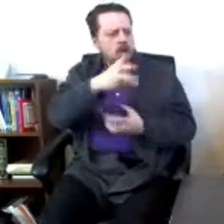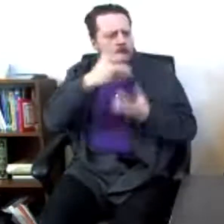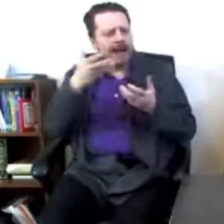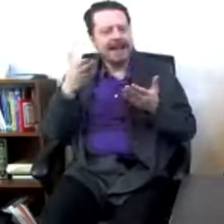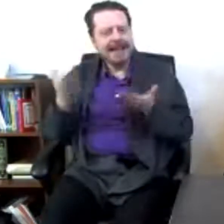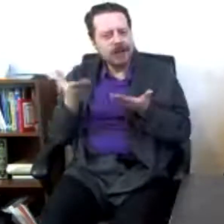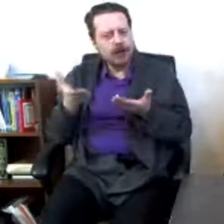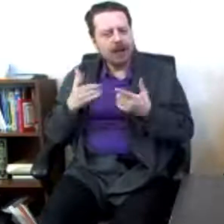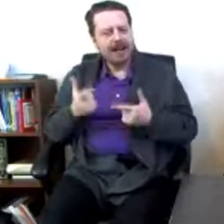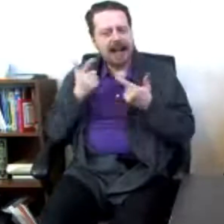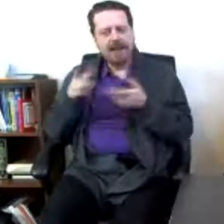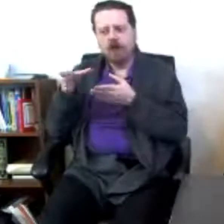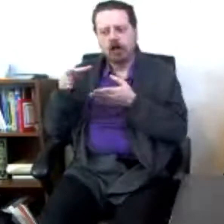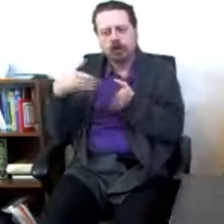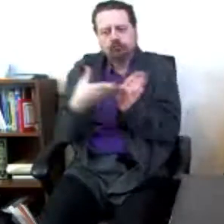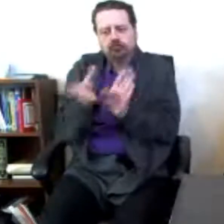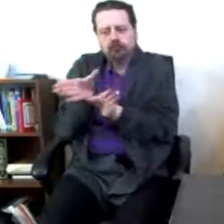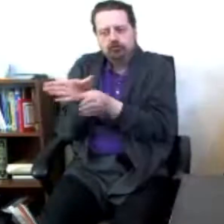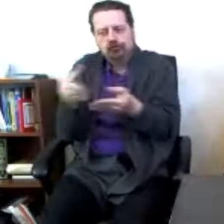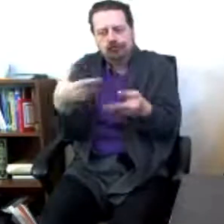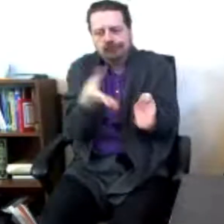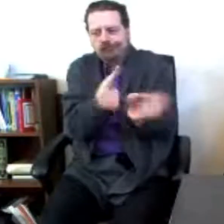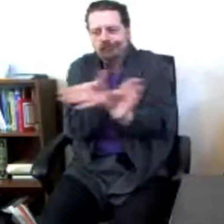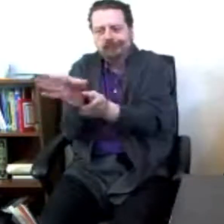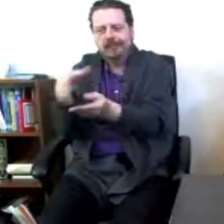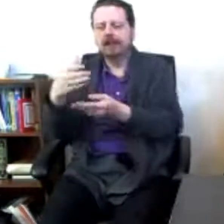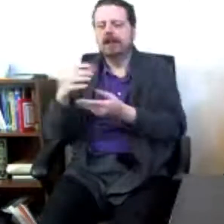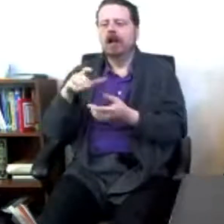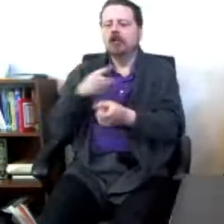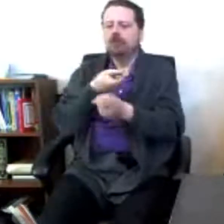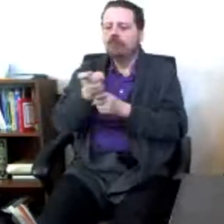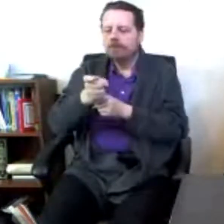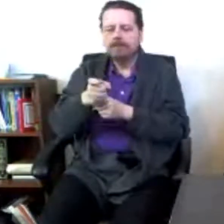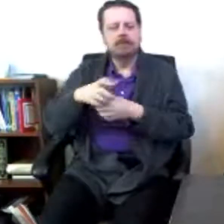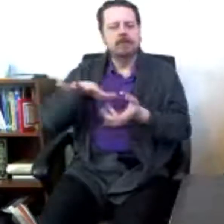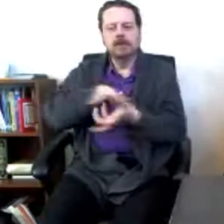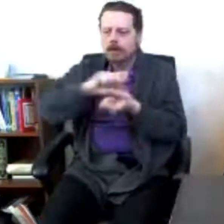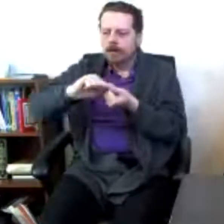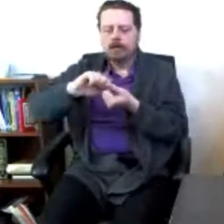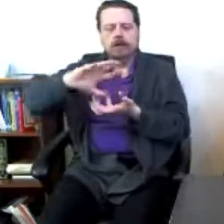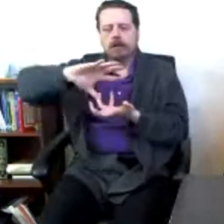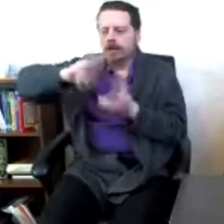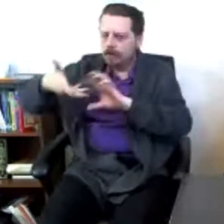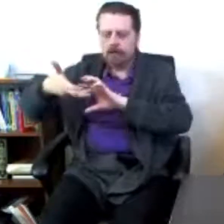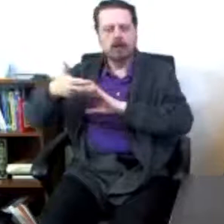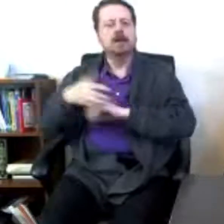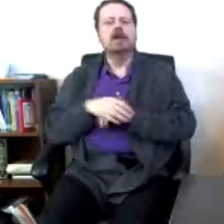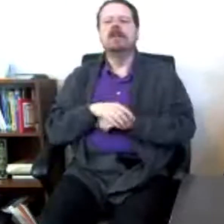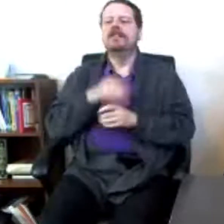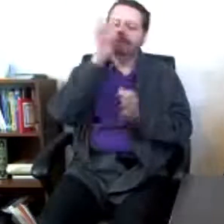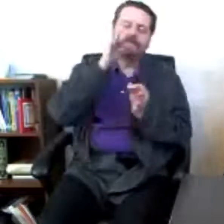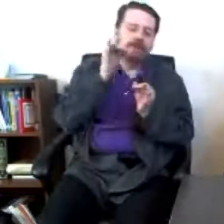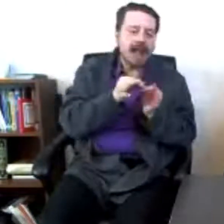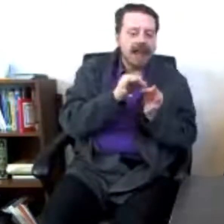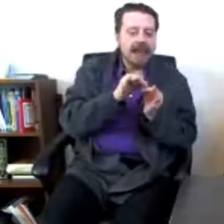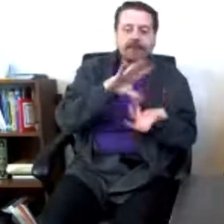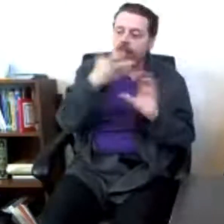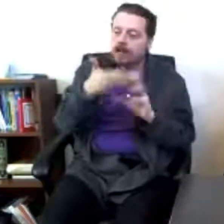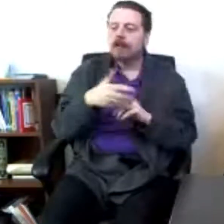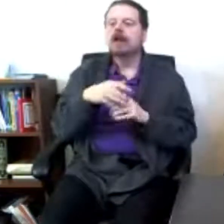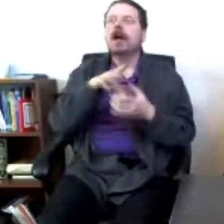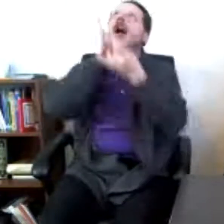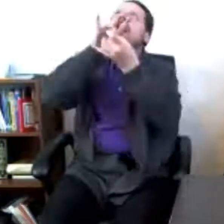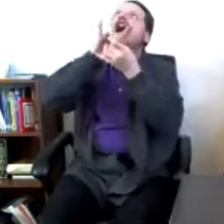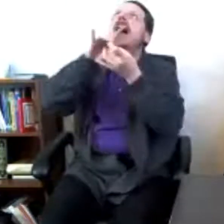crooked. They want it corrupted, whether it is corruption in faith, by associating partners with